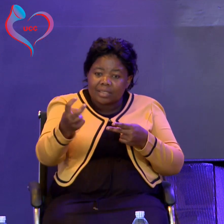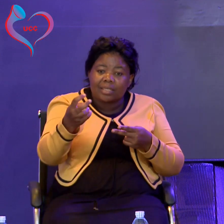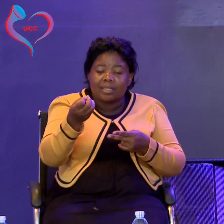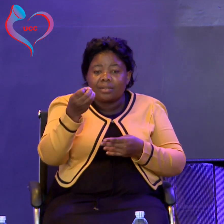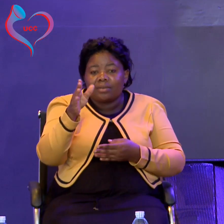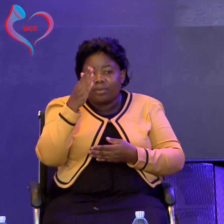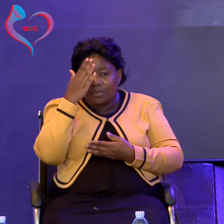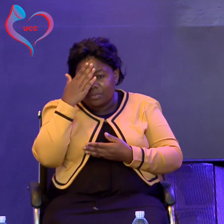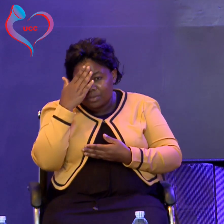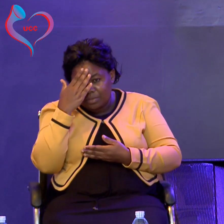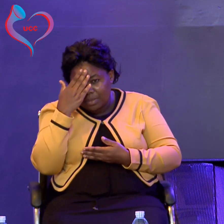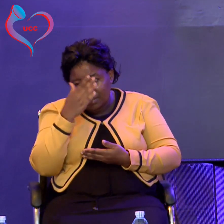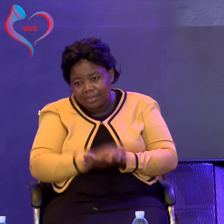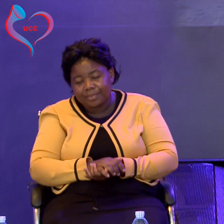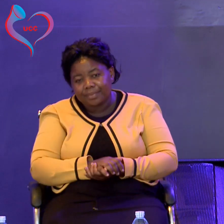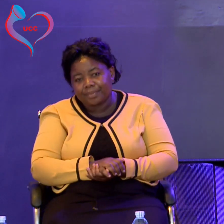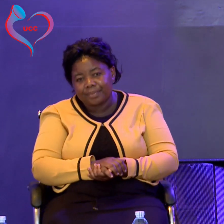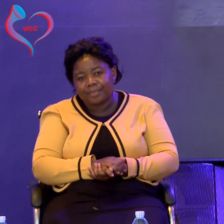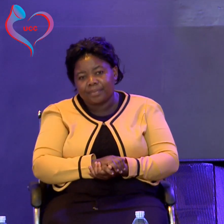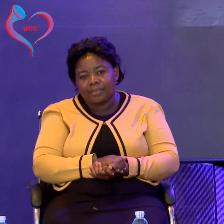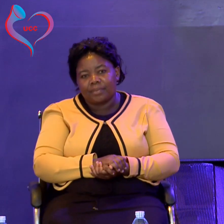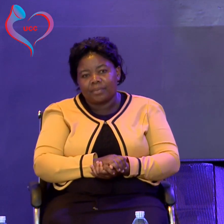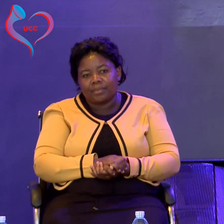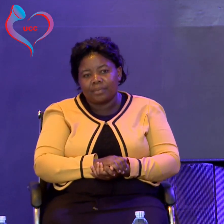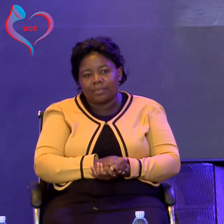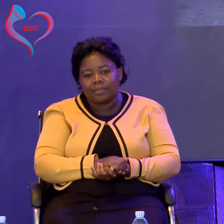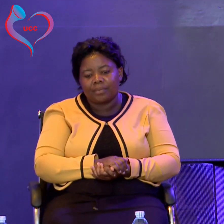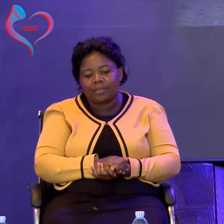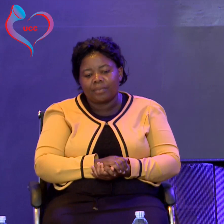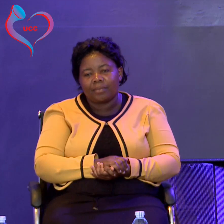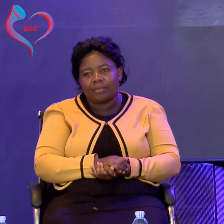the journey of acquiring humility.